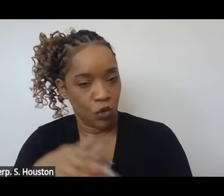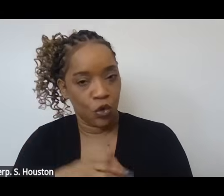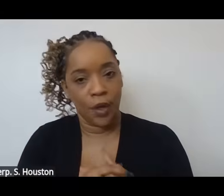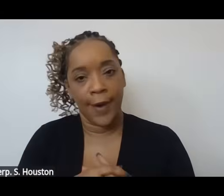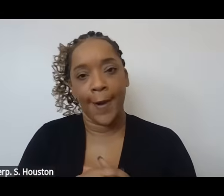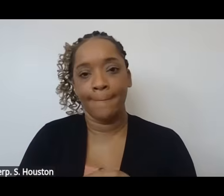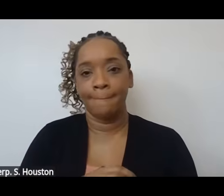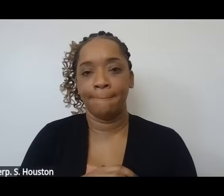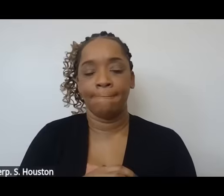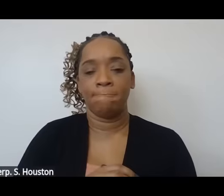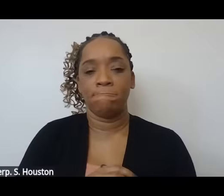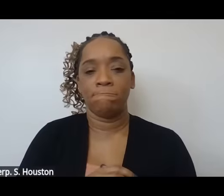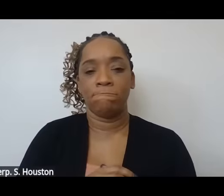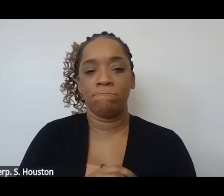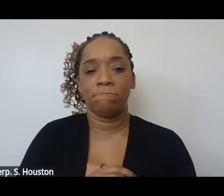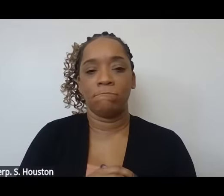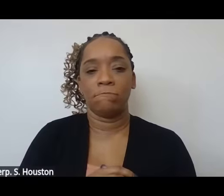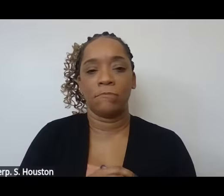Again,